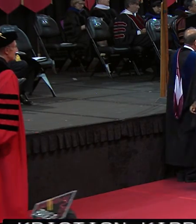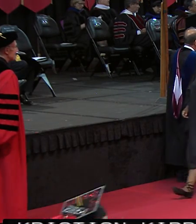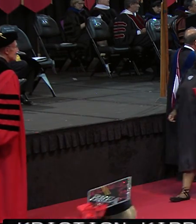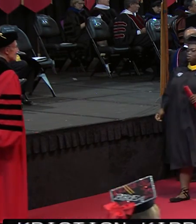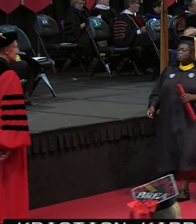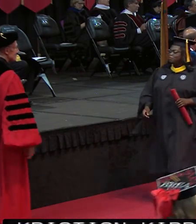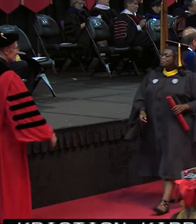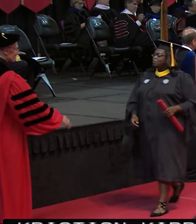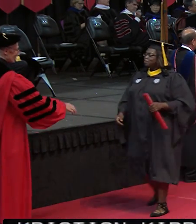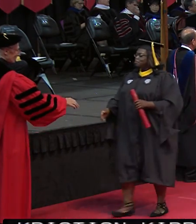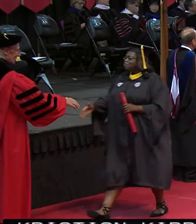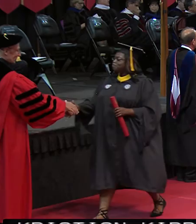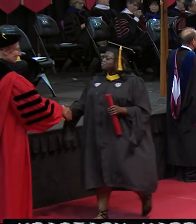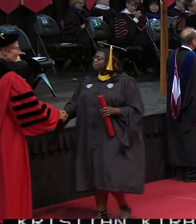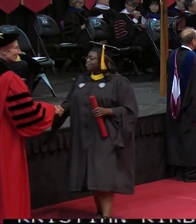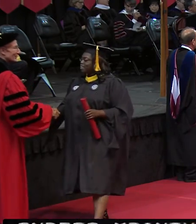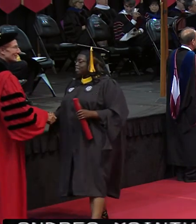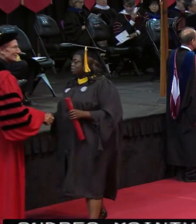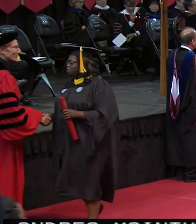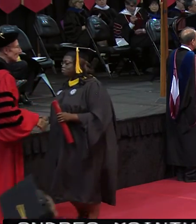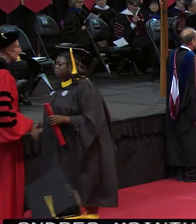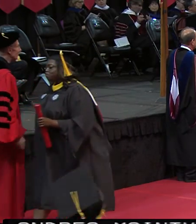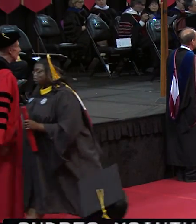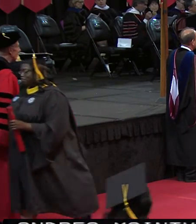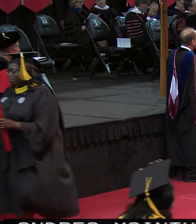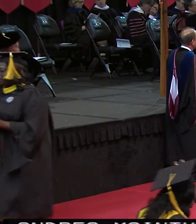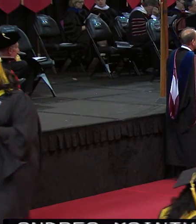Eric Wayne Mings.